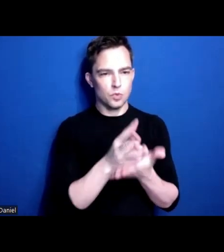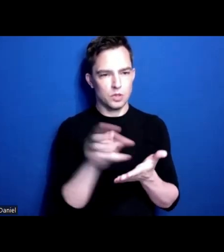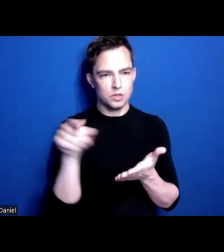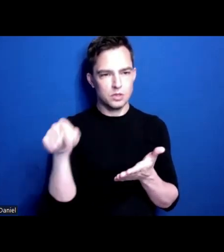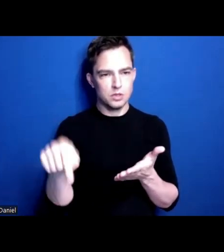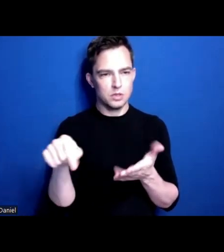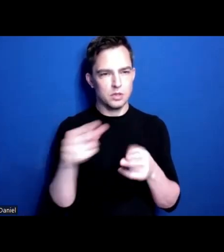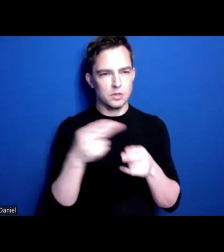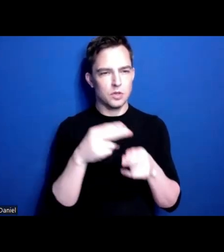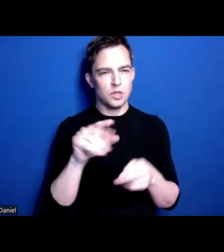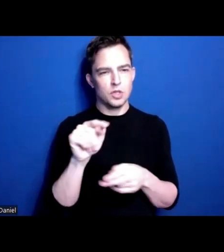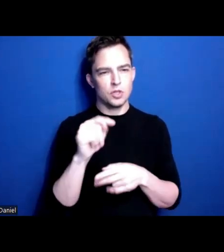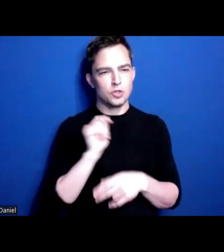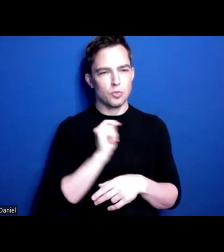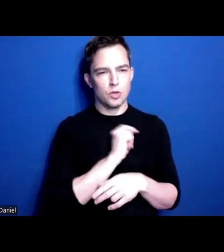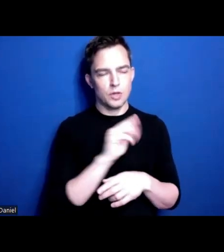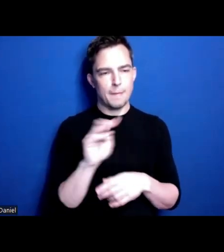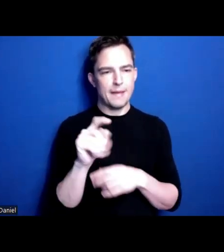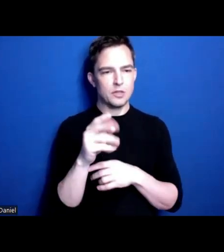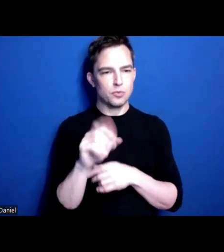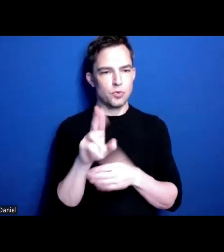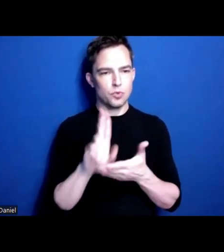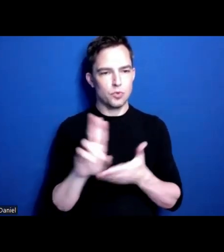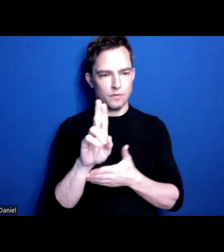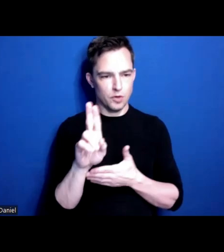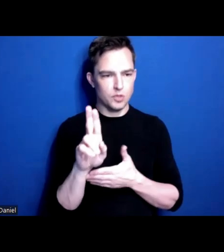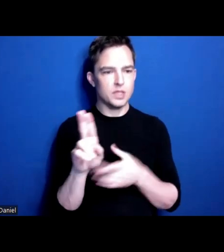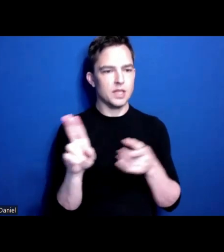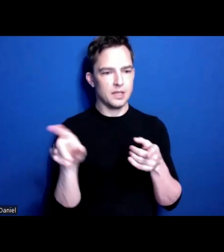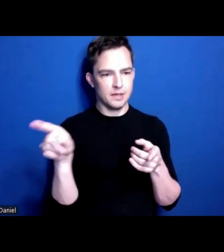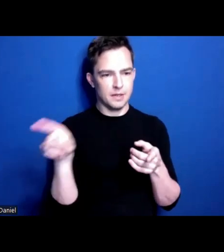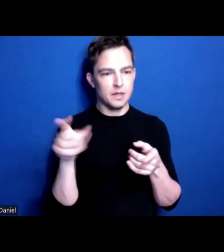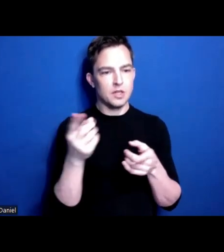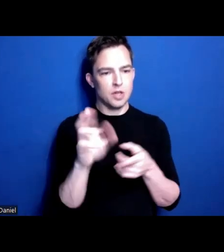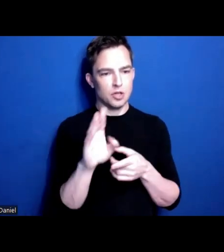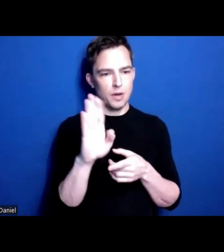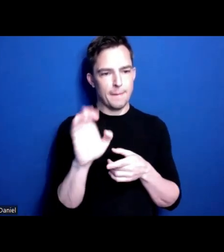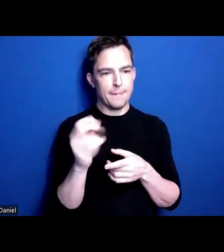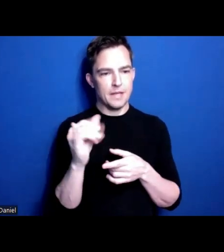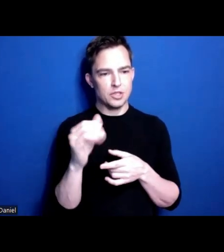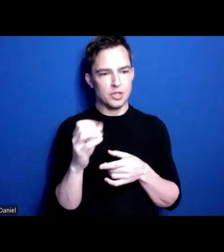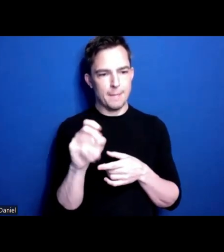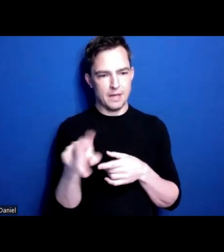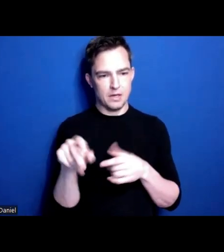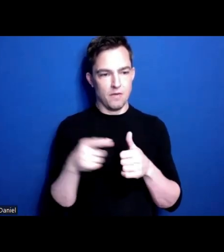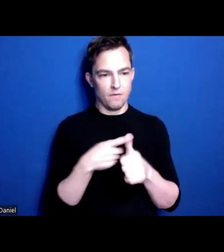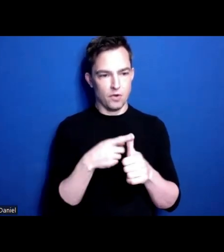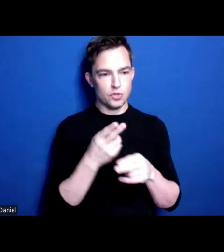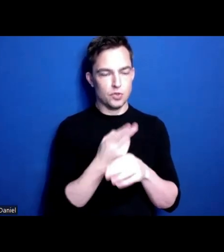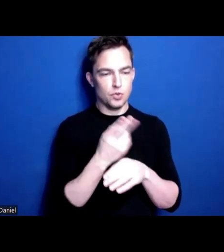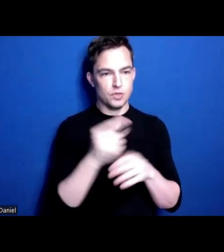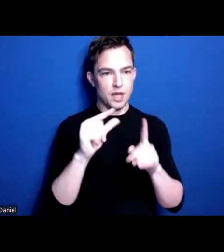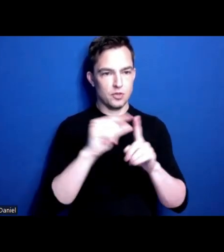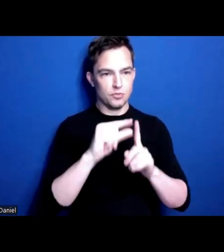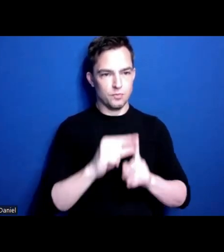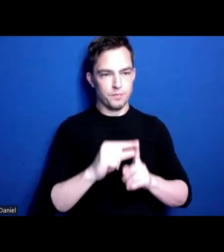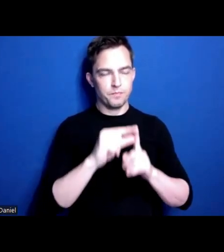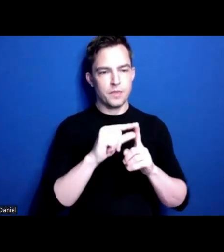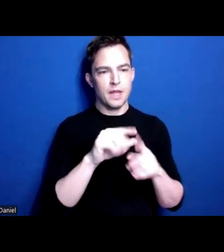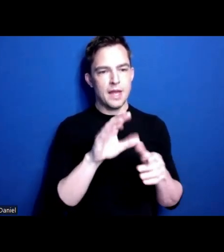called Toronto Metropolitan University. Dr. Benjamin first used the term anti-Black racism in